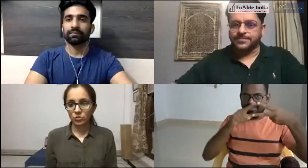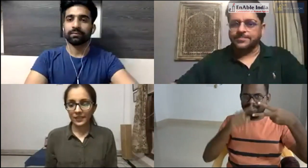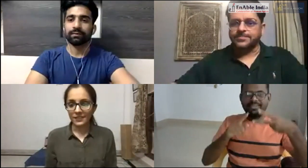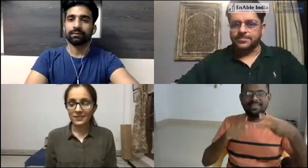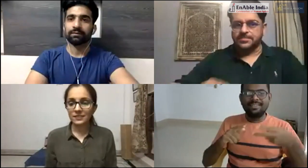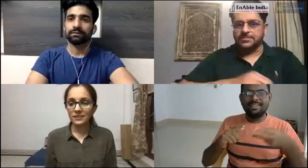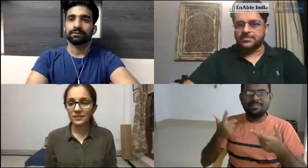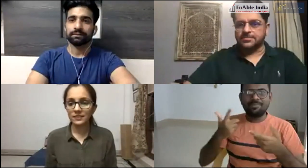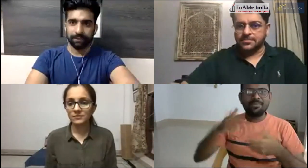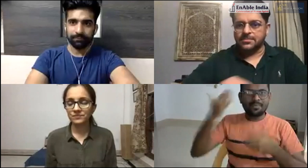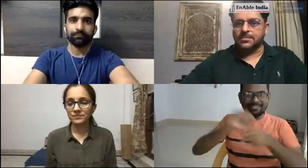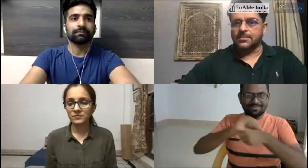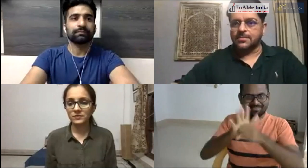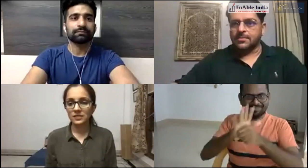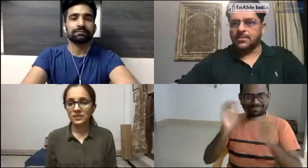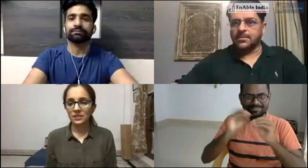Two things.